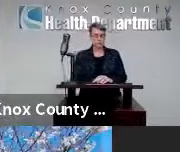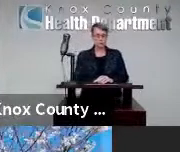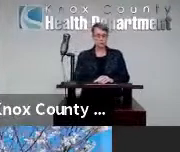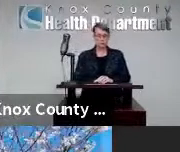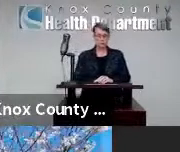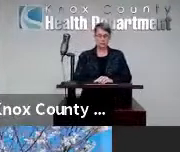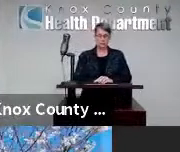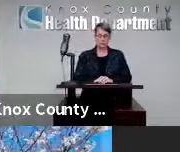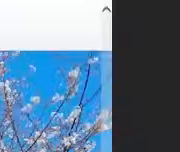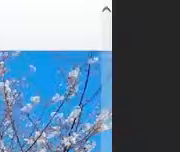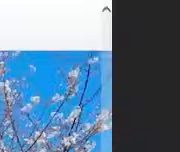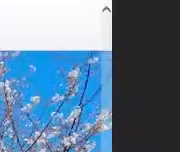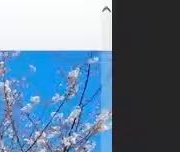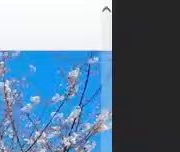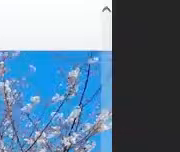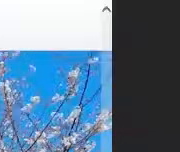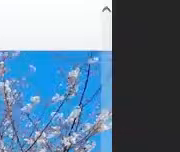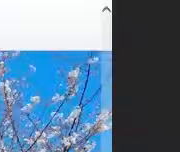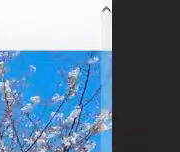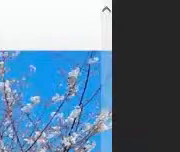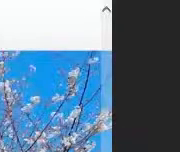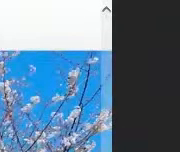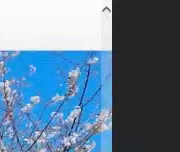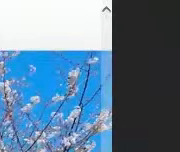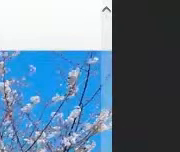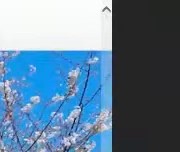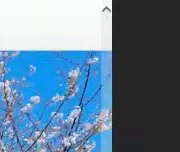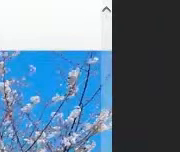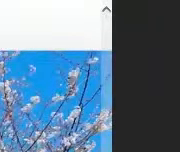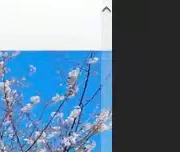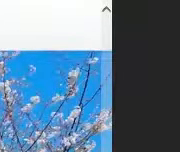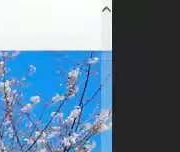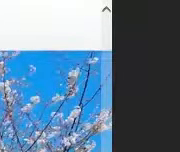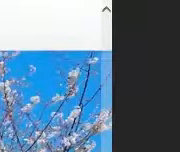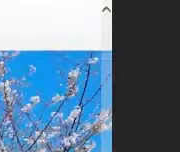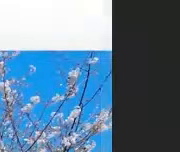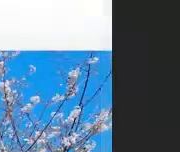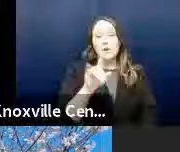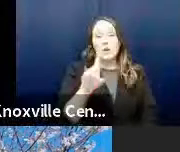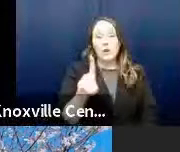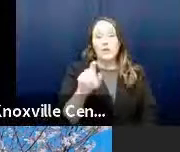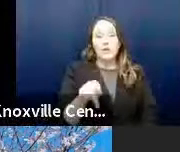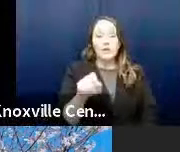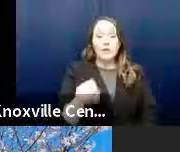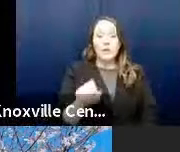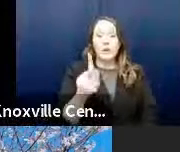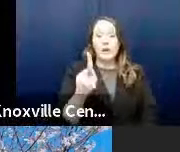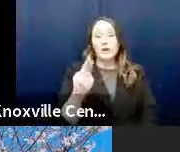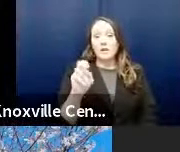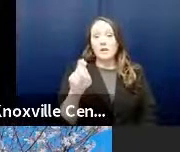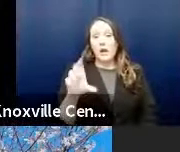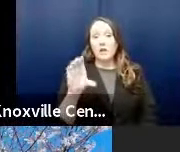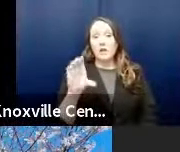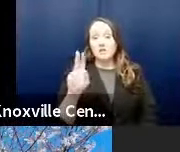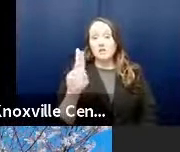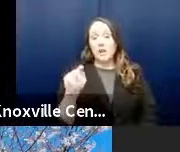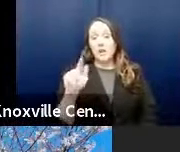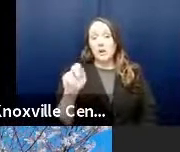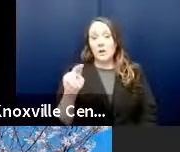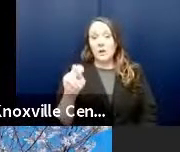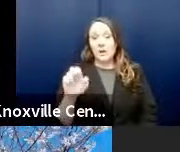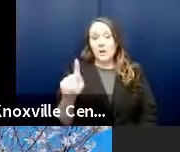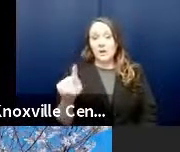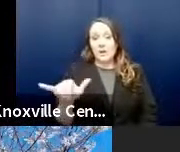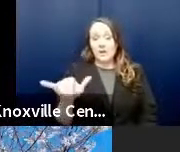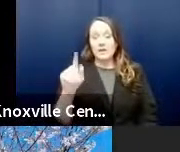to talk about is on our website. You can find it at covid.knoxcountytn.gov/